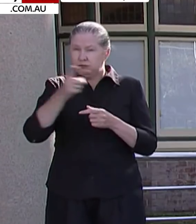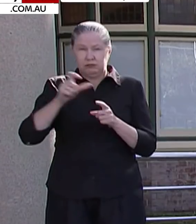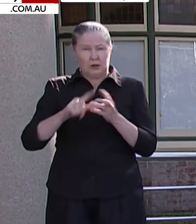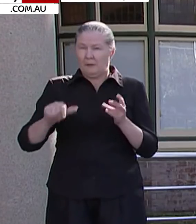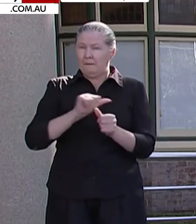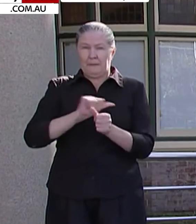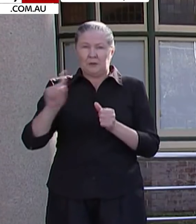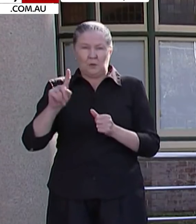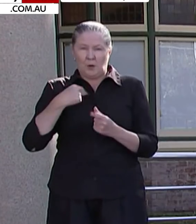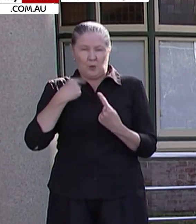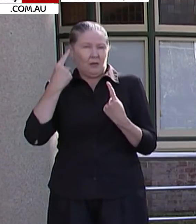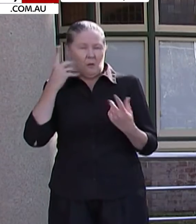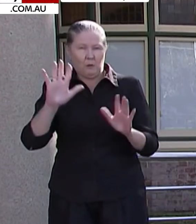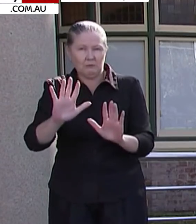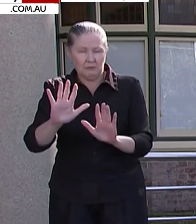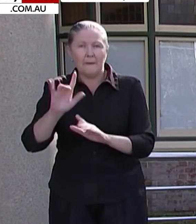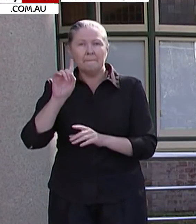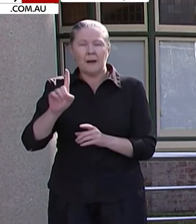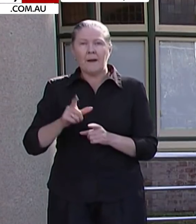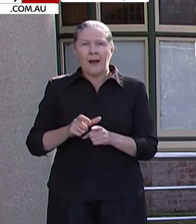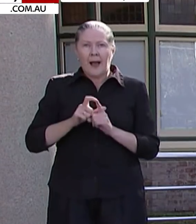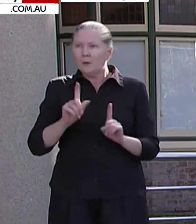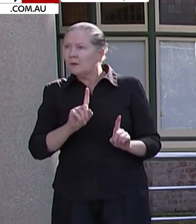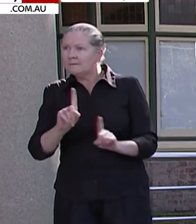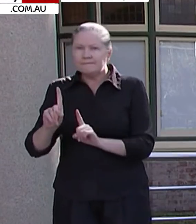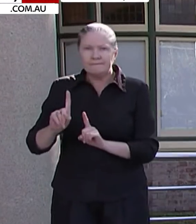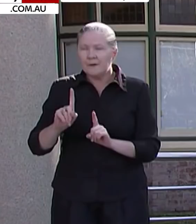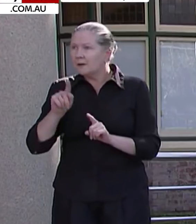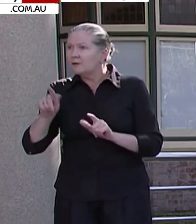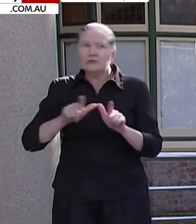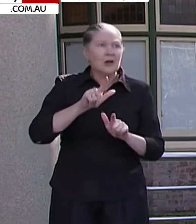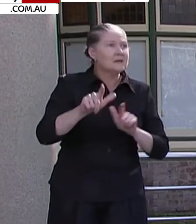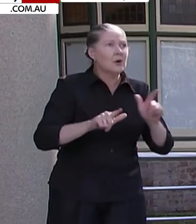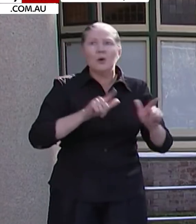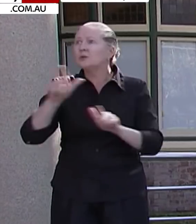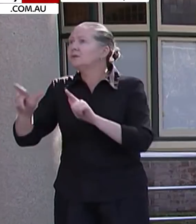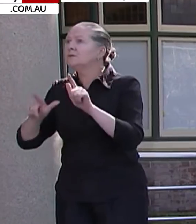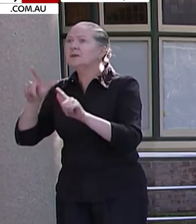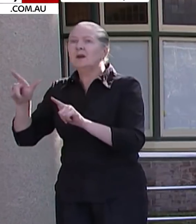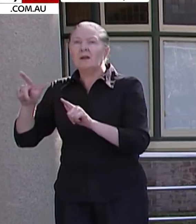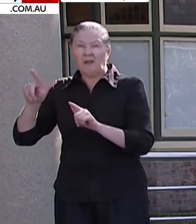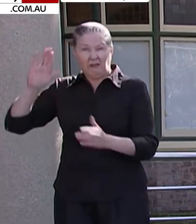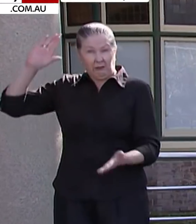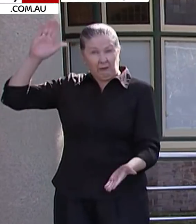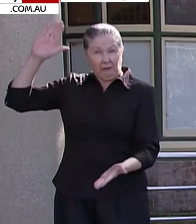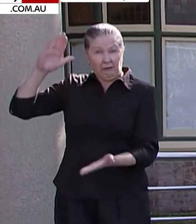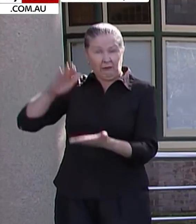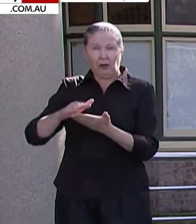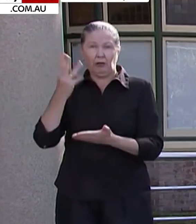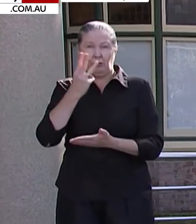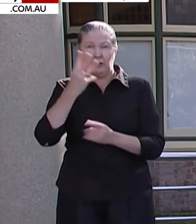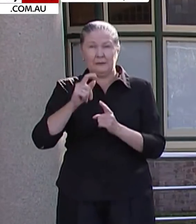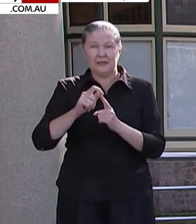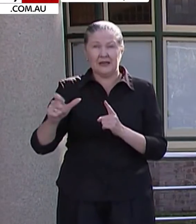data is that our transport movements have been below 13% over